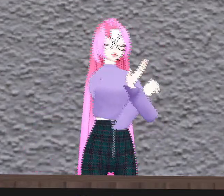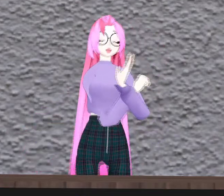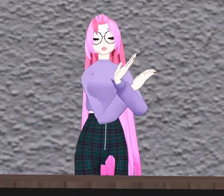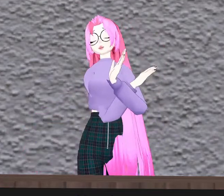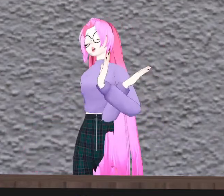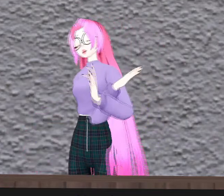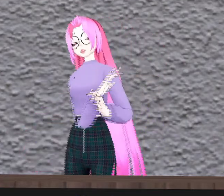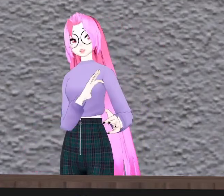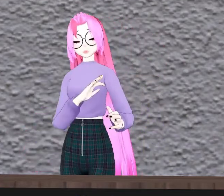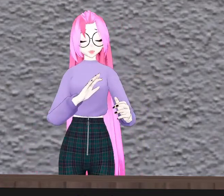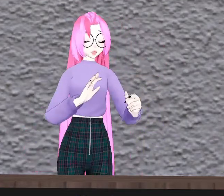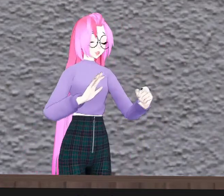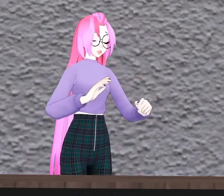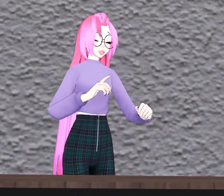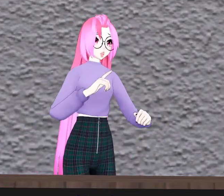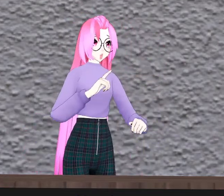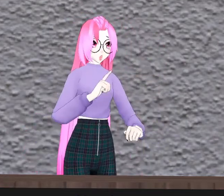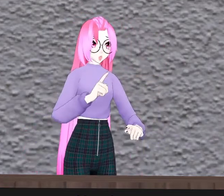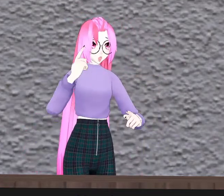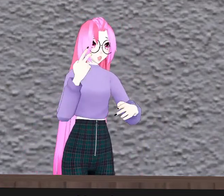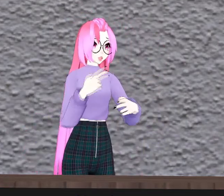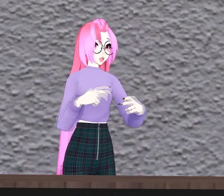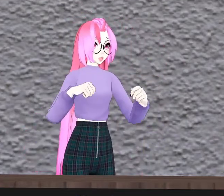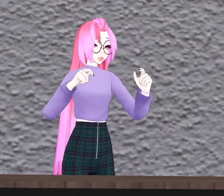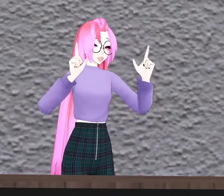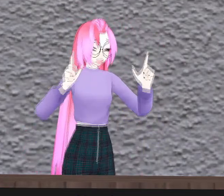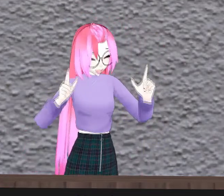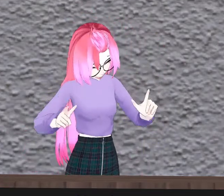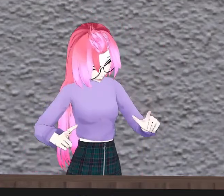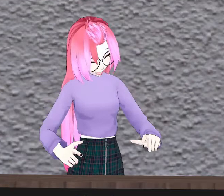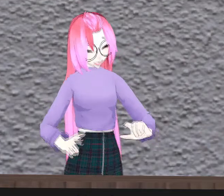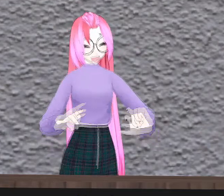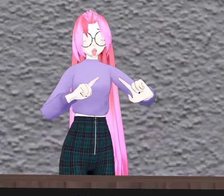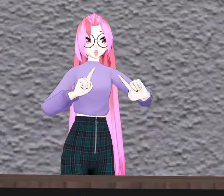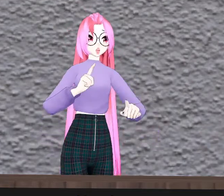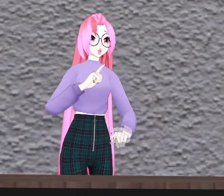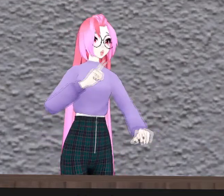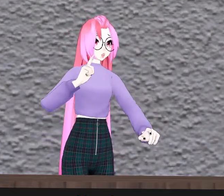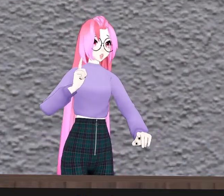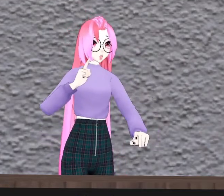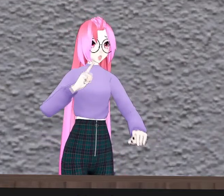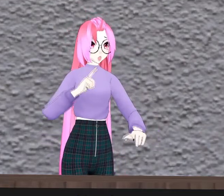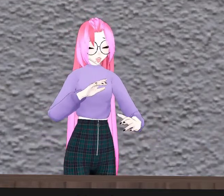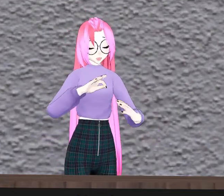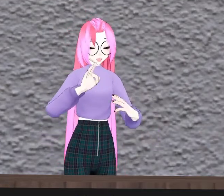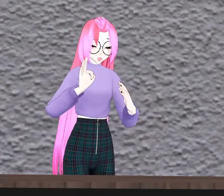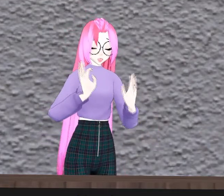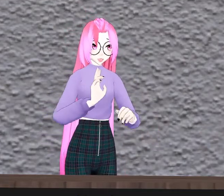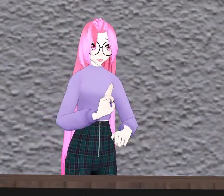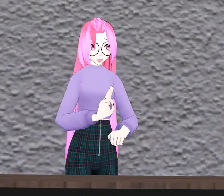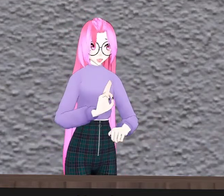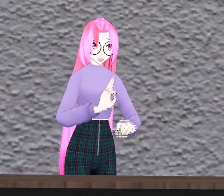like, it's a very hard way to wake up. But deaf people, if they choose that, they get used to